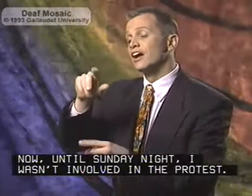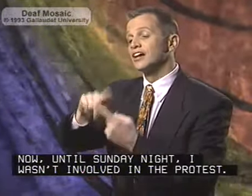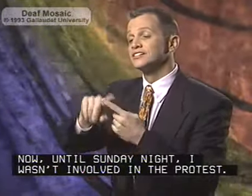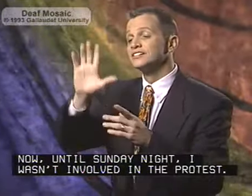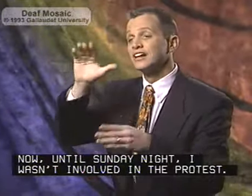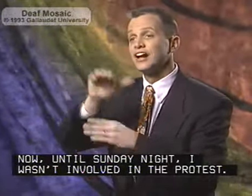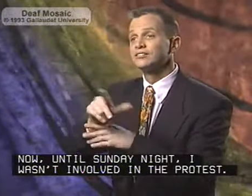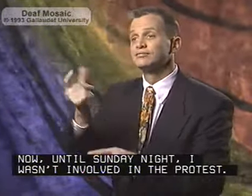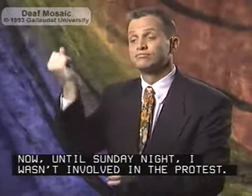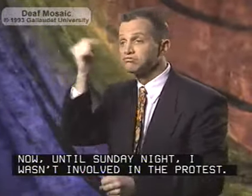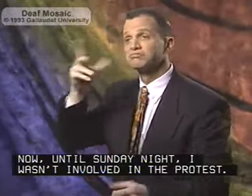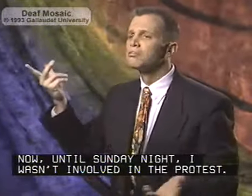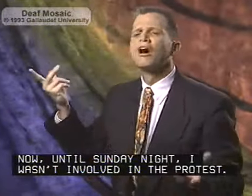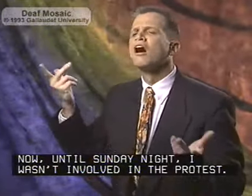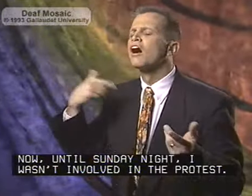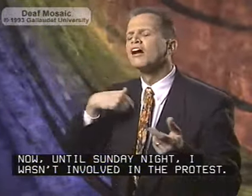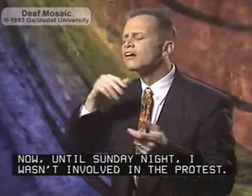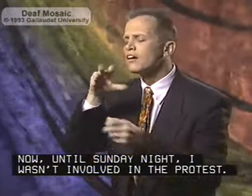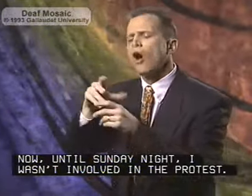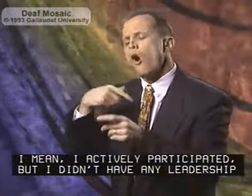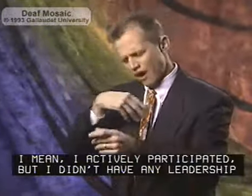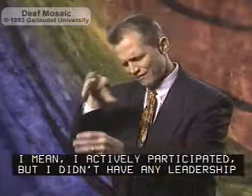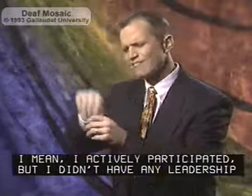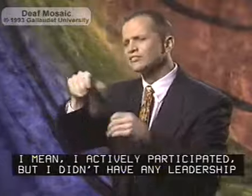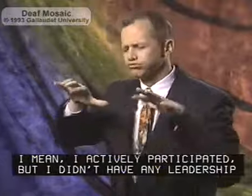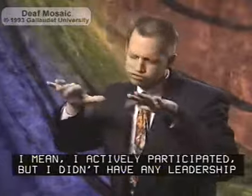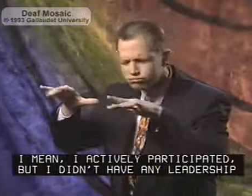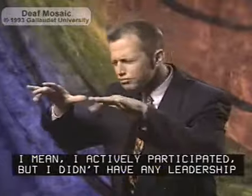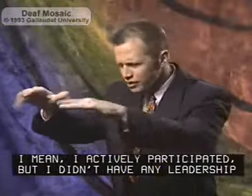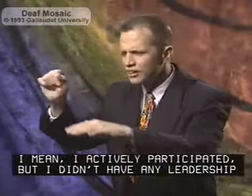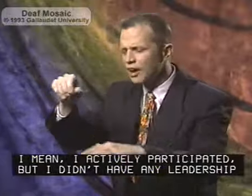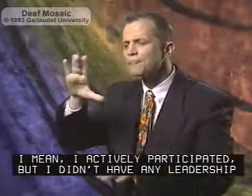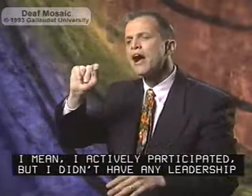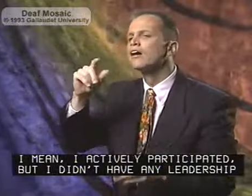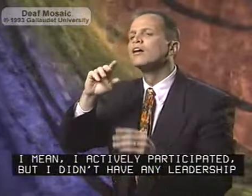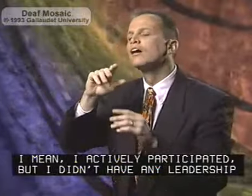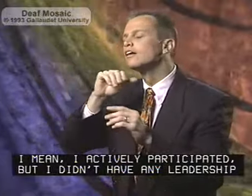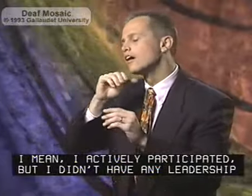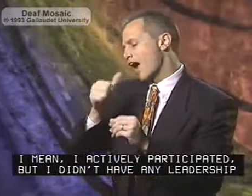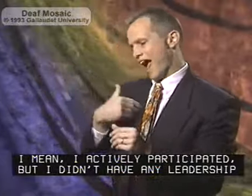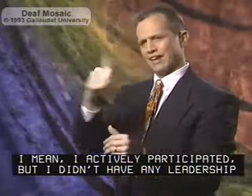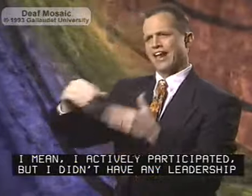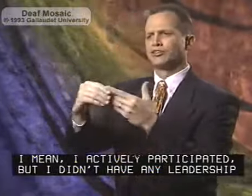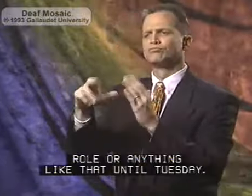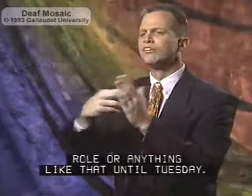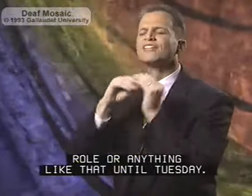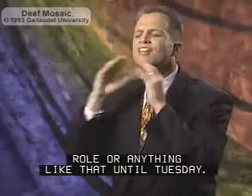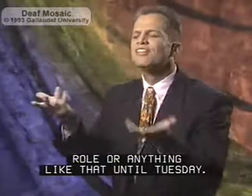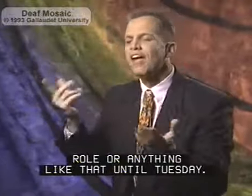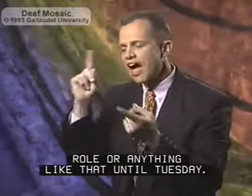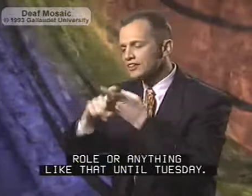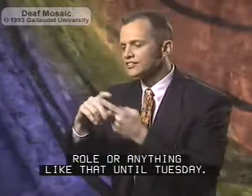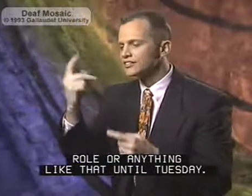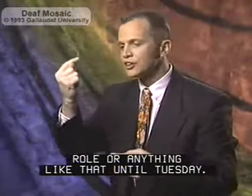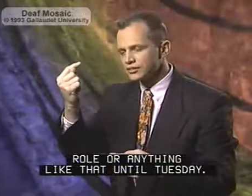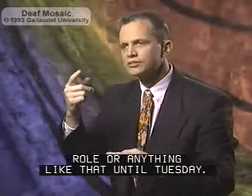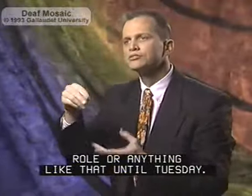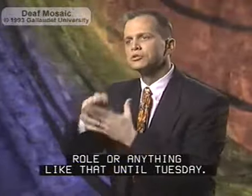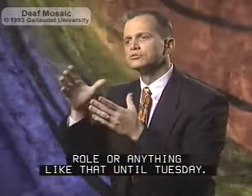I wasn't involved in the protest. I mean, I actively participated, but I didn't have any leadership role or anything like that until Tuesday.